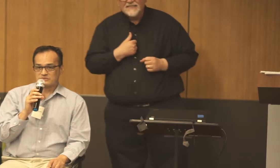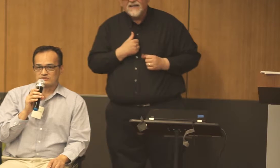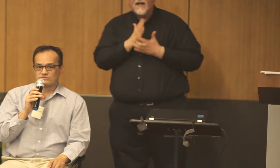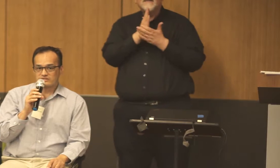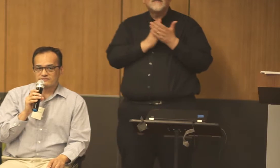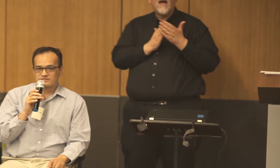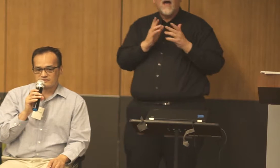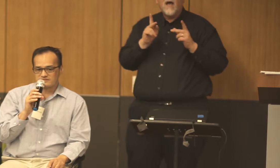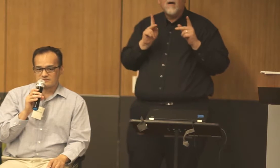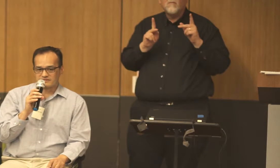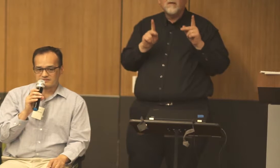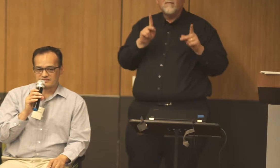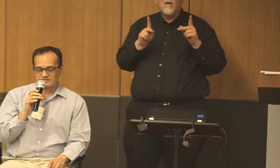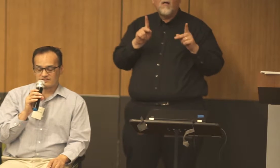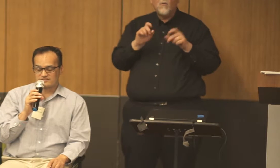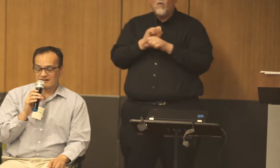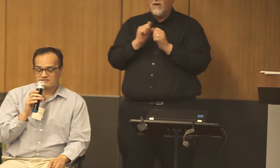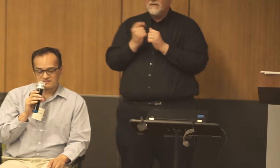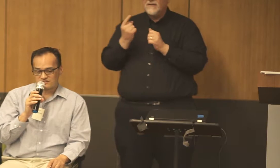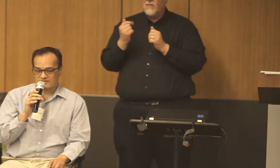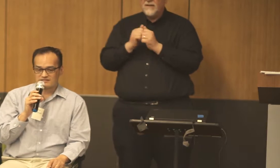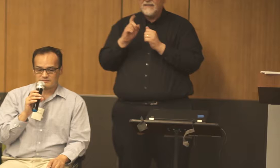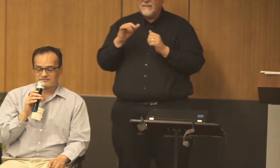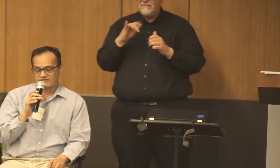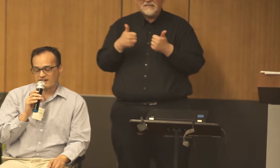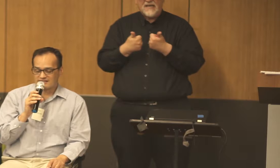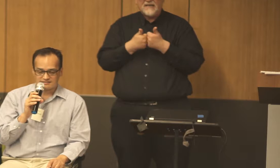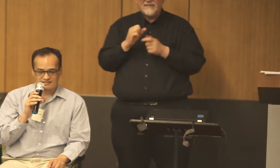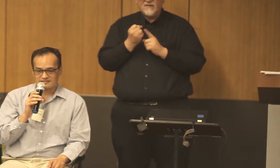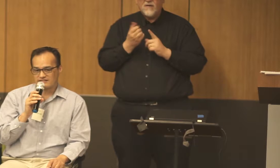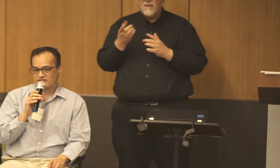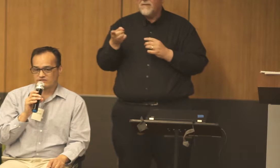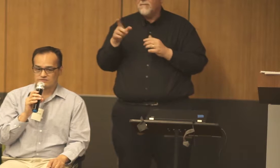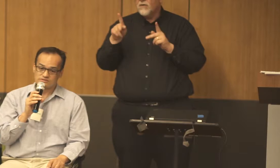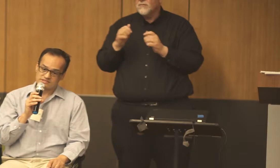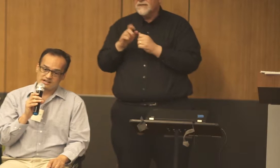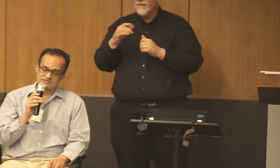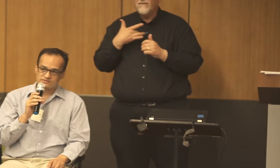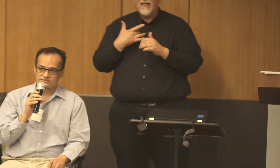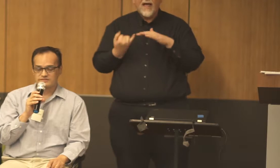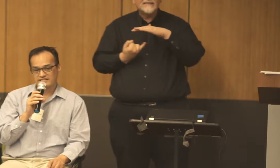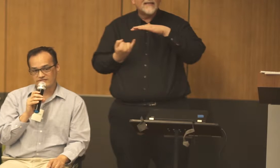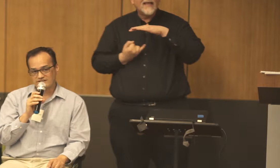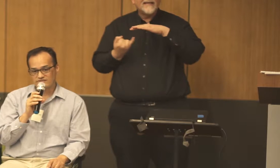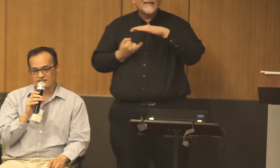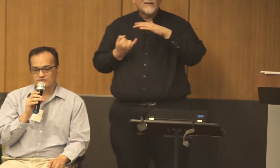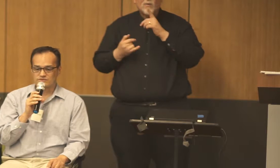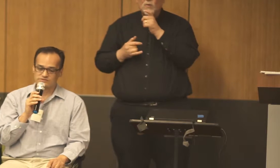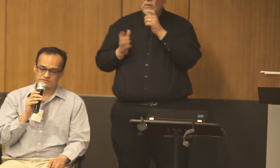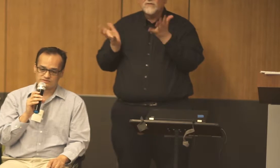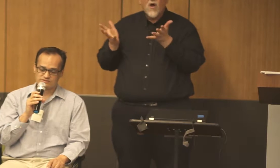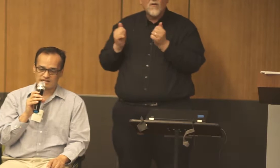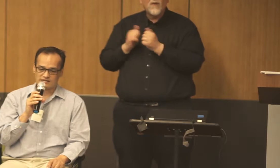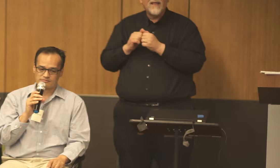some of the people working with someone with a disability, if it's a very challenging situation, they might feel very isolated and they don't know who to talk to or who to get advice from